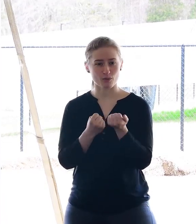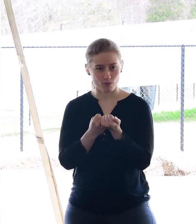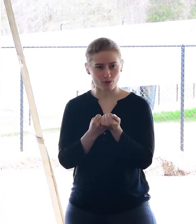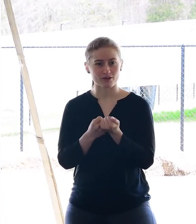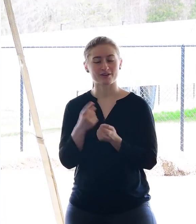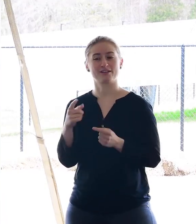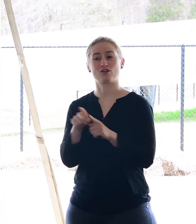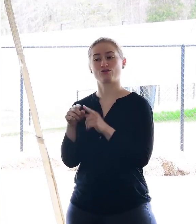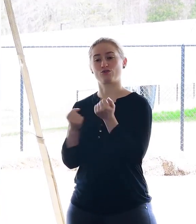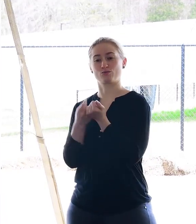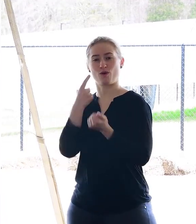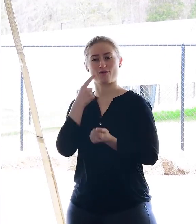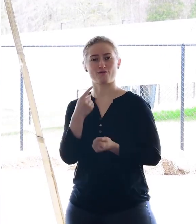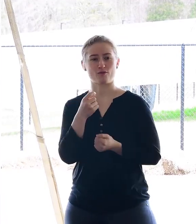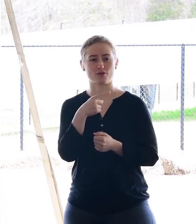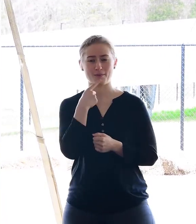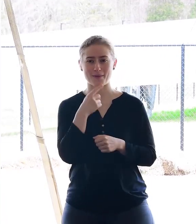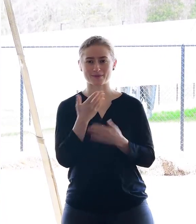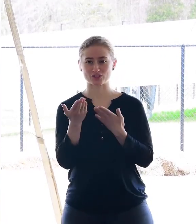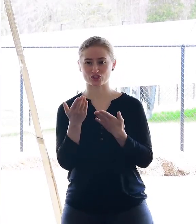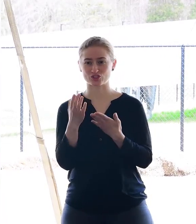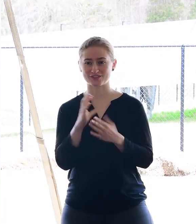the support of the Public Service Commission,